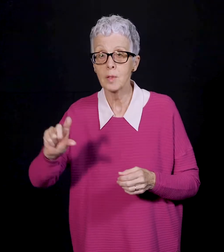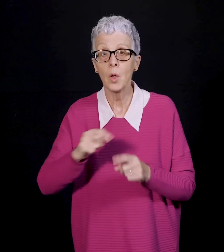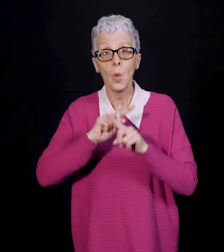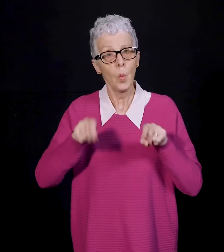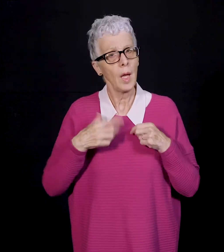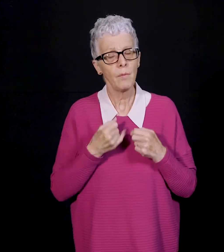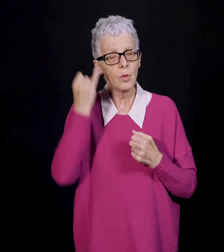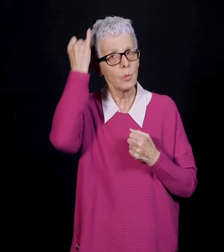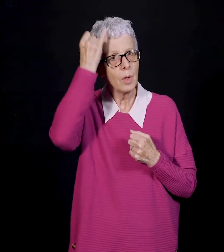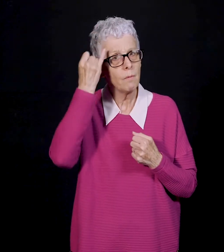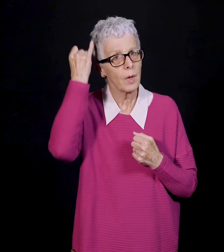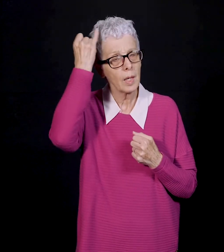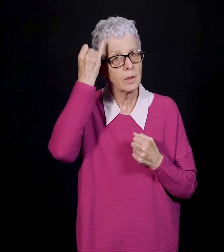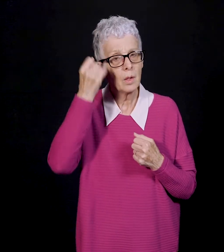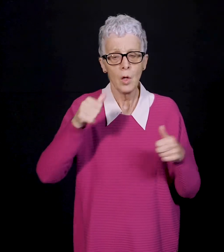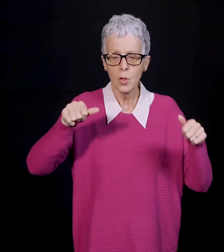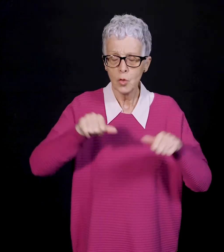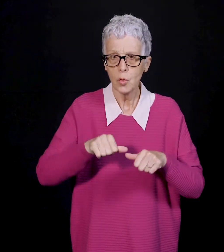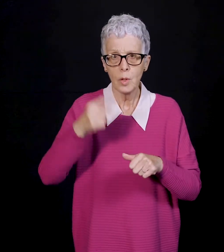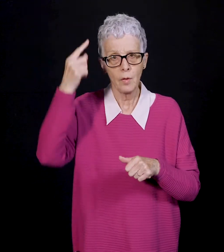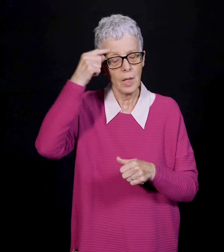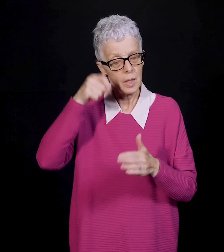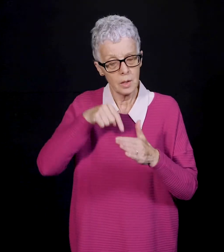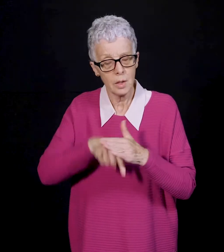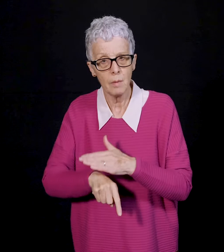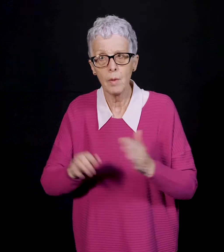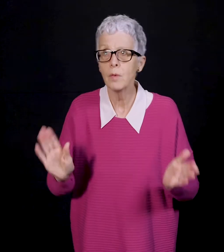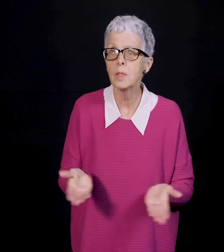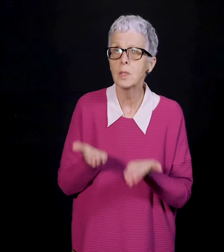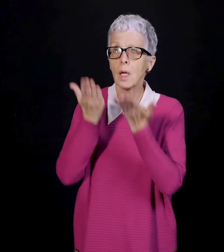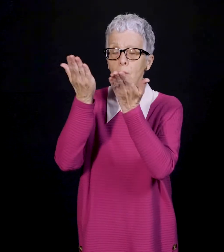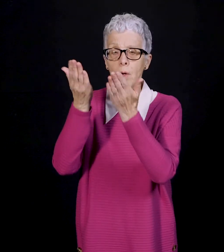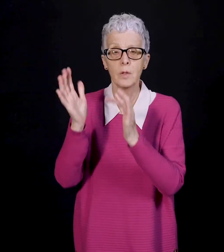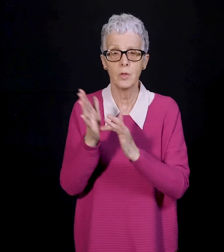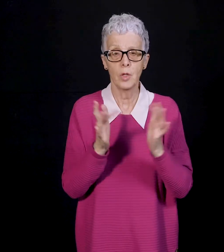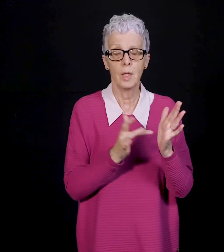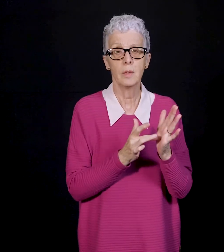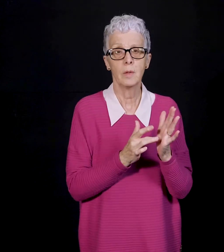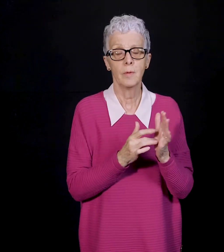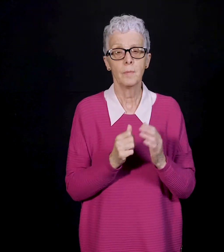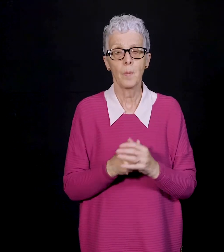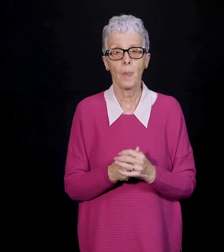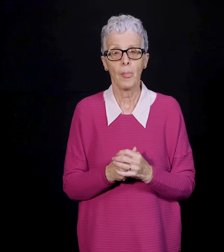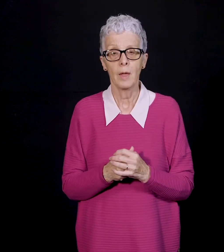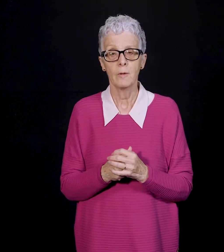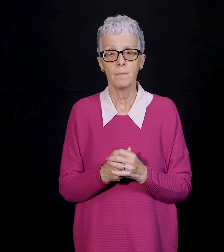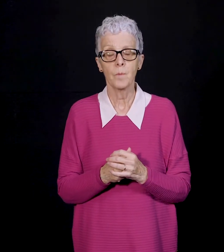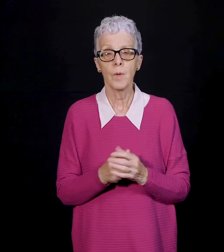reflect. We too should think deeply about the sacrifice of Jesus, the price that was paid, the fact